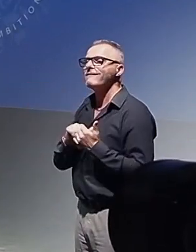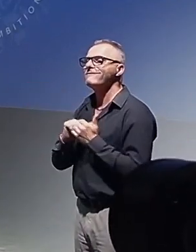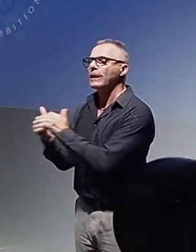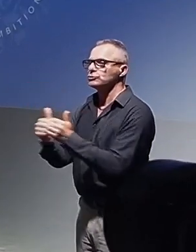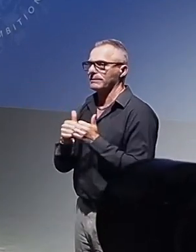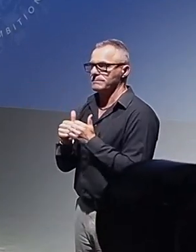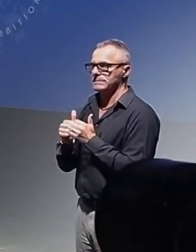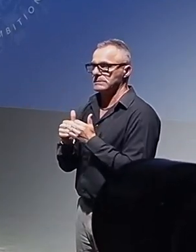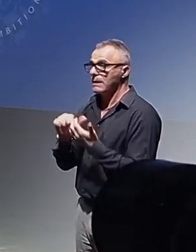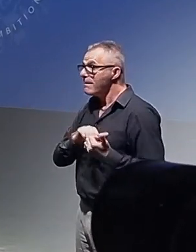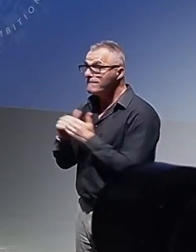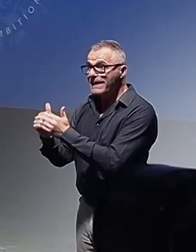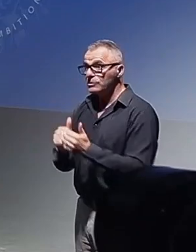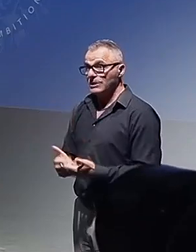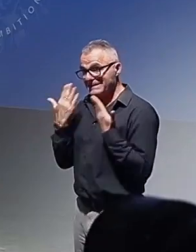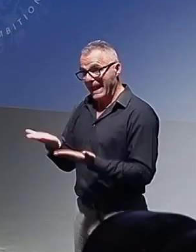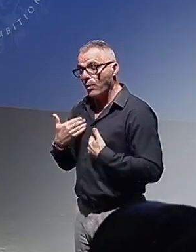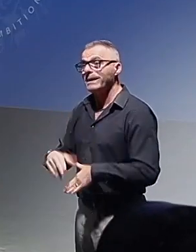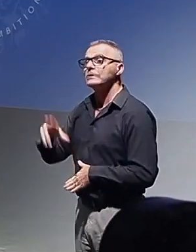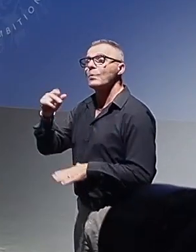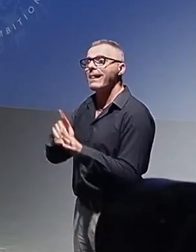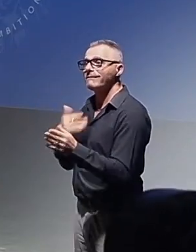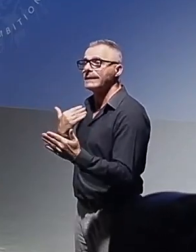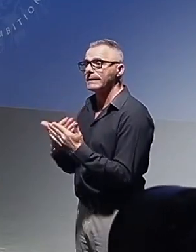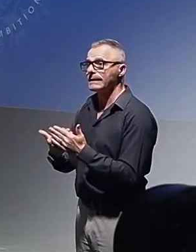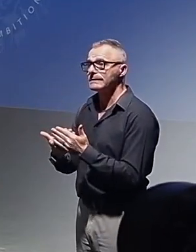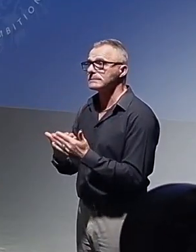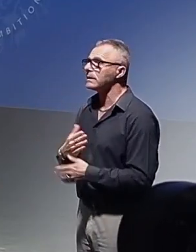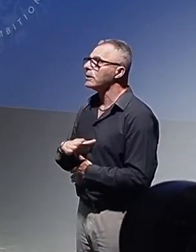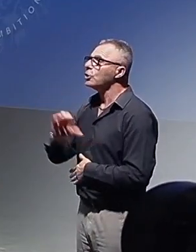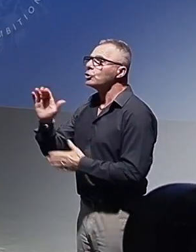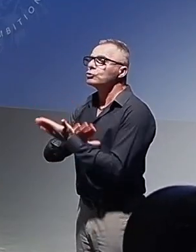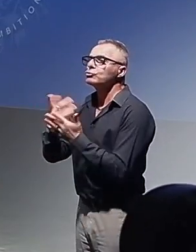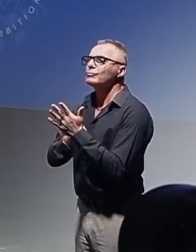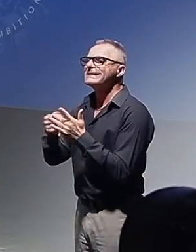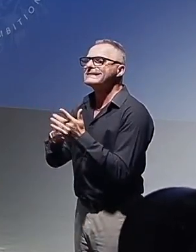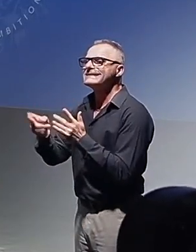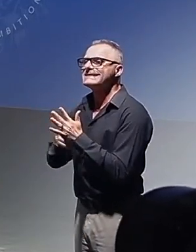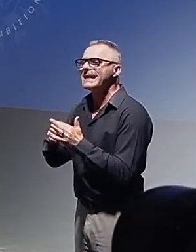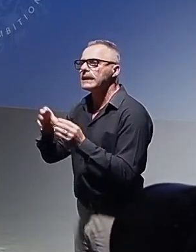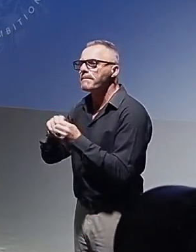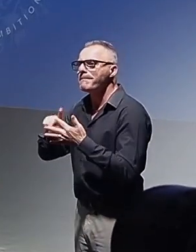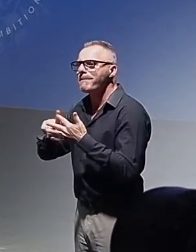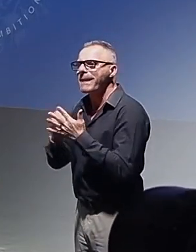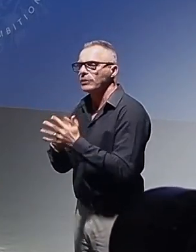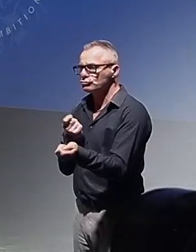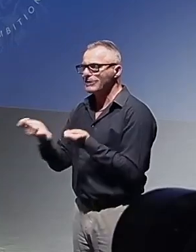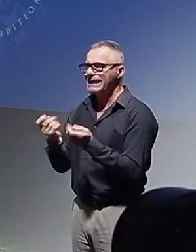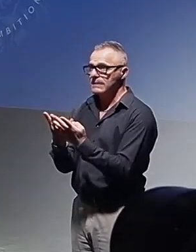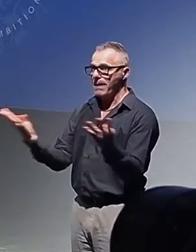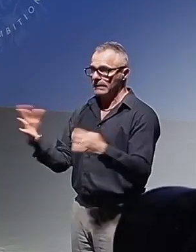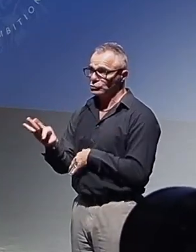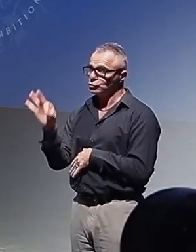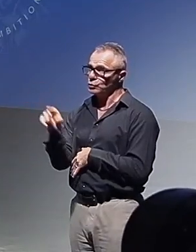The fellowships are now in their 12th year. Christine Kinnear chairs the panel that chooses them.